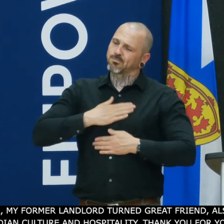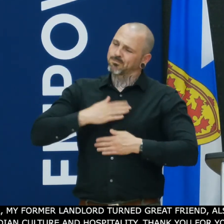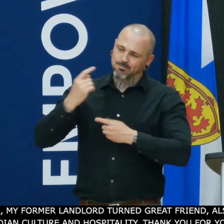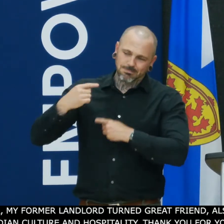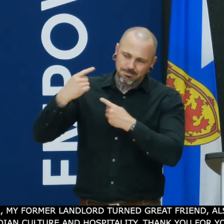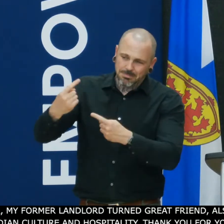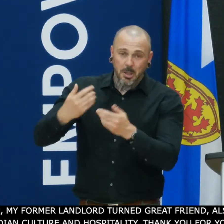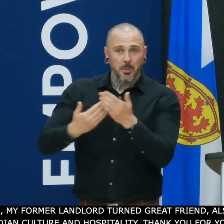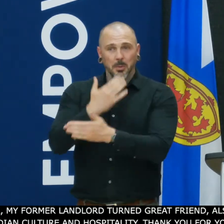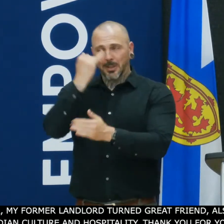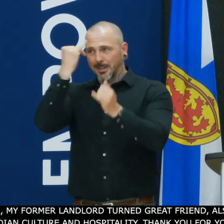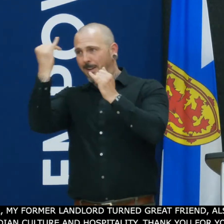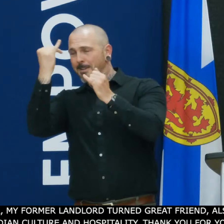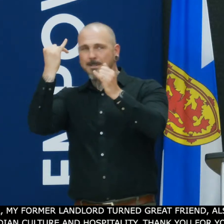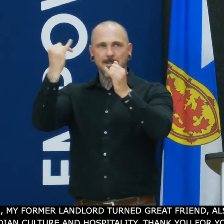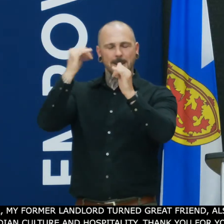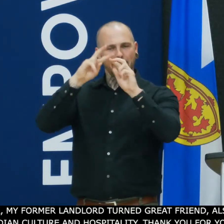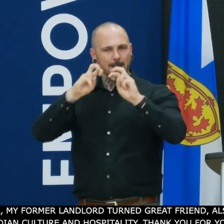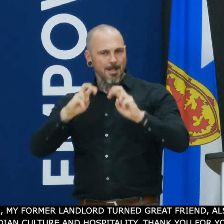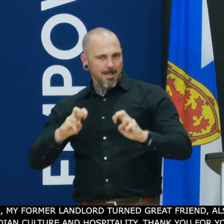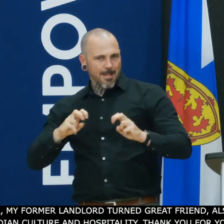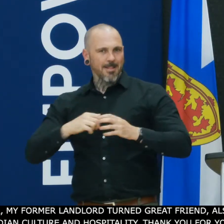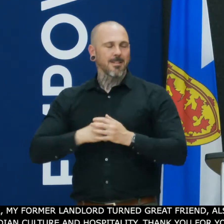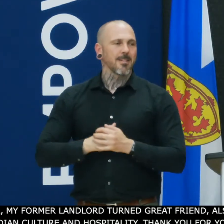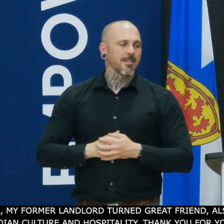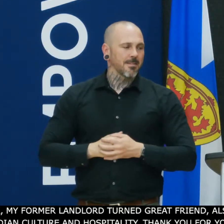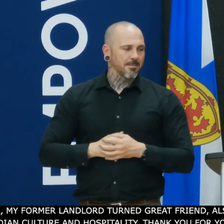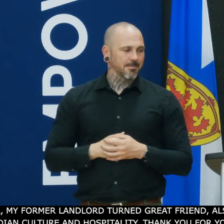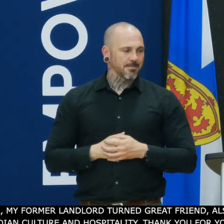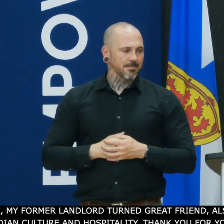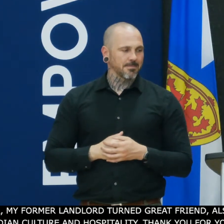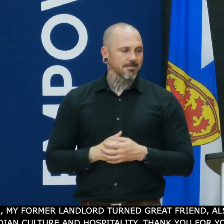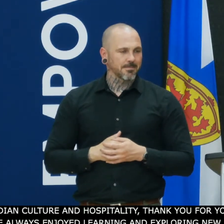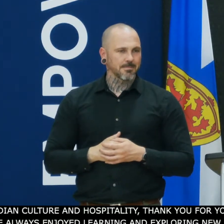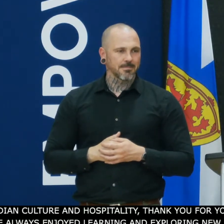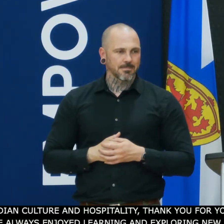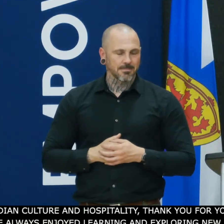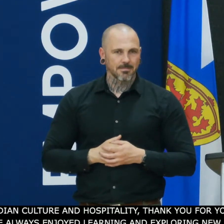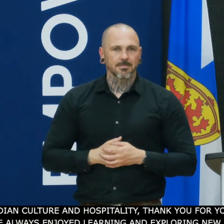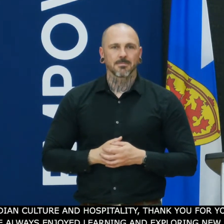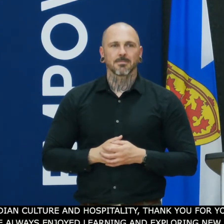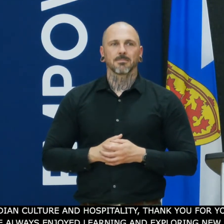ideas, but was in an environment where questions were not encouraged and learning was just